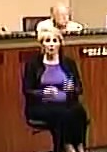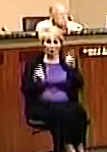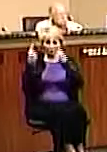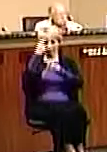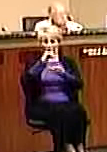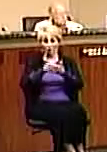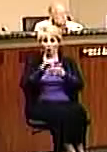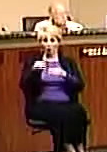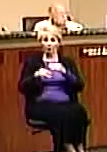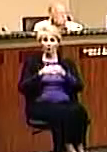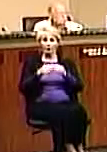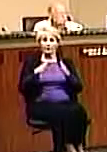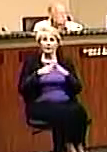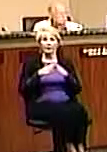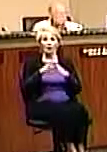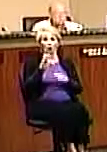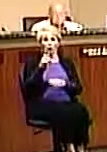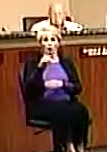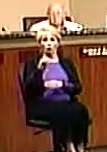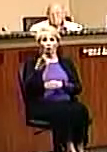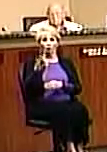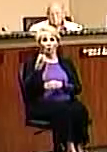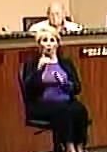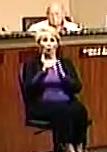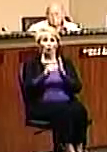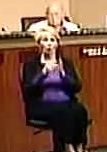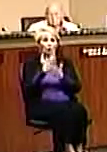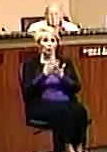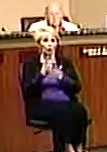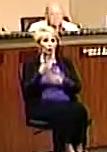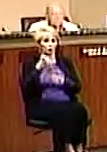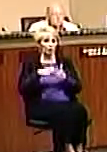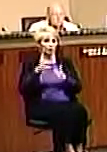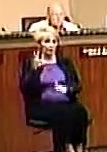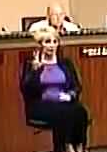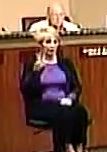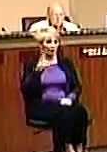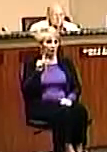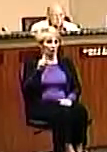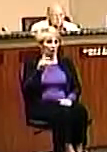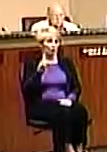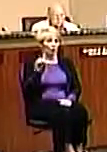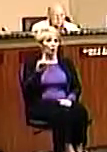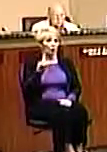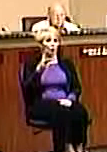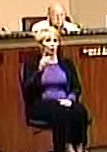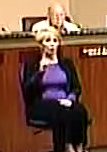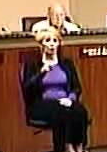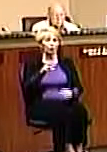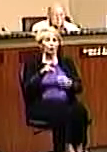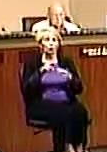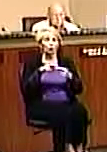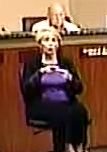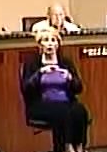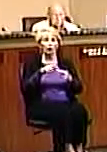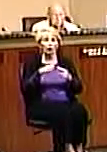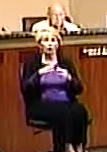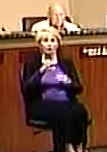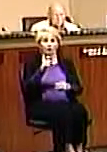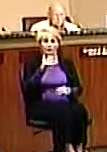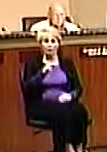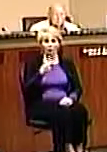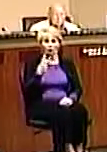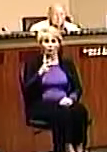Consideration of amending the City Code of Ordinances, Part 2, Chapter 7, Article O, Human Relations Commission, Section